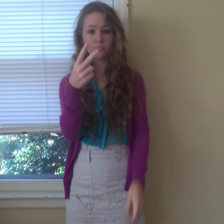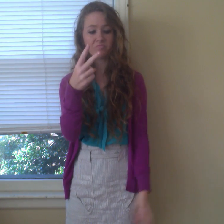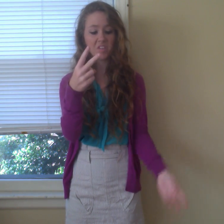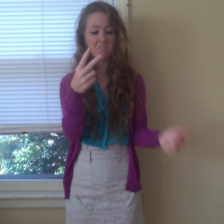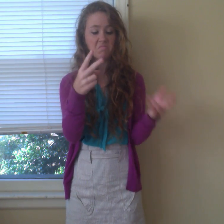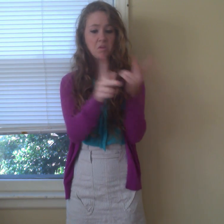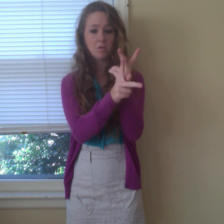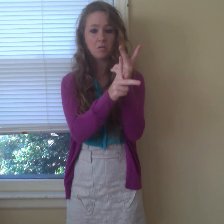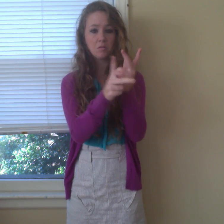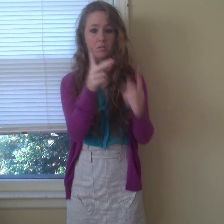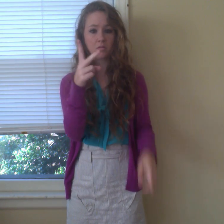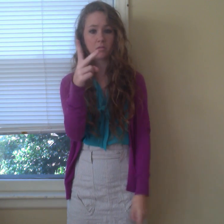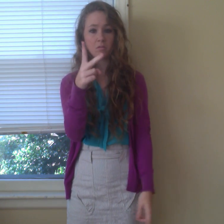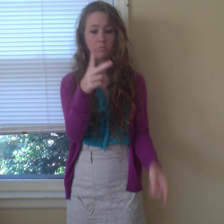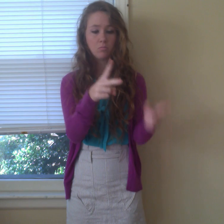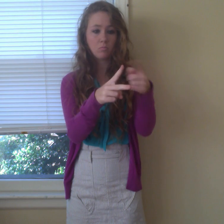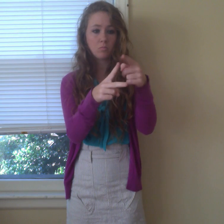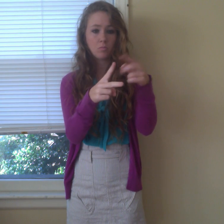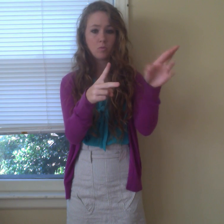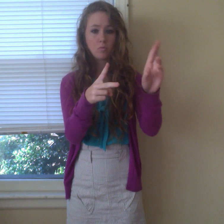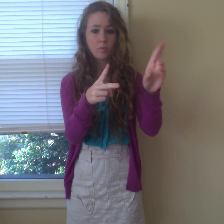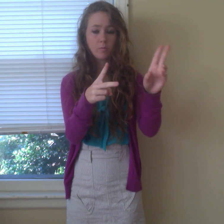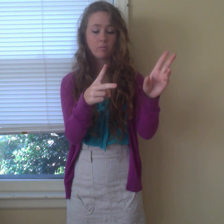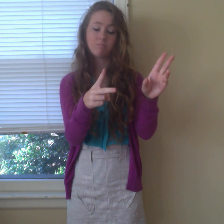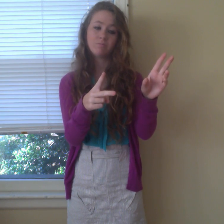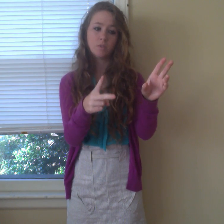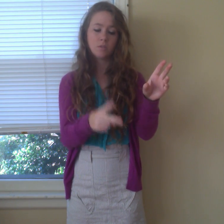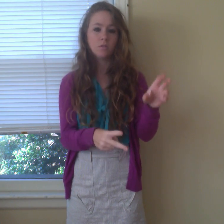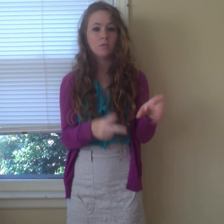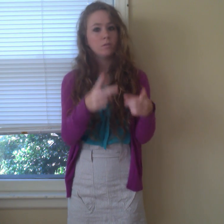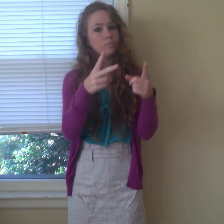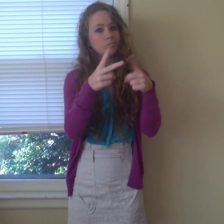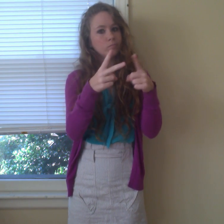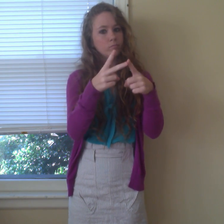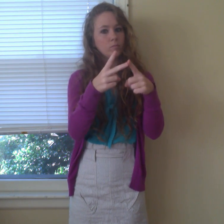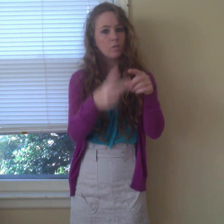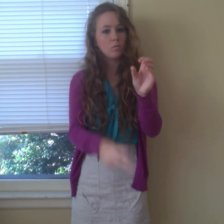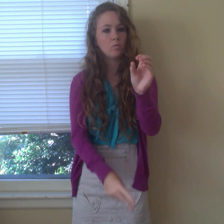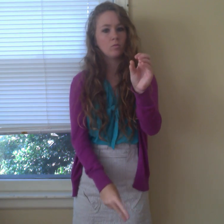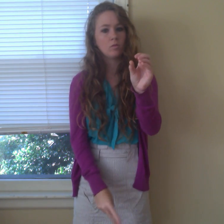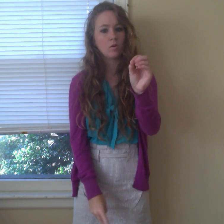inevitably end up with an oligarchy, a tyranny of the elite.